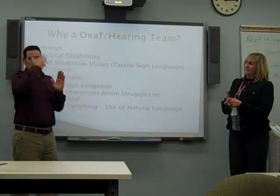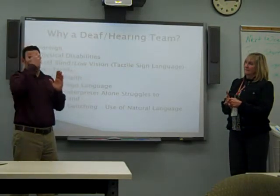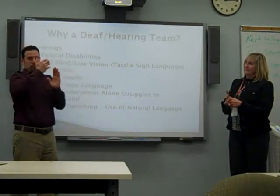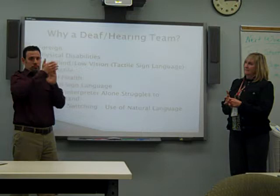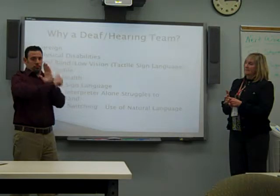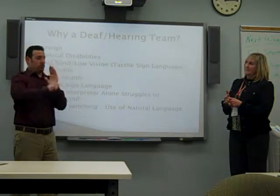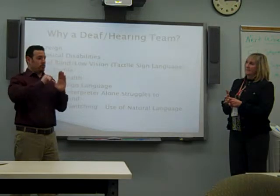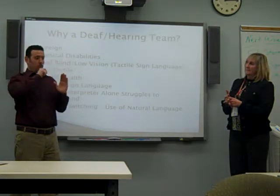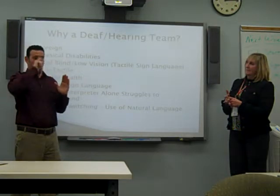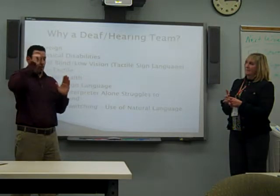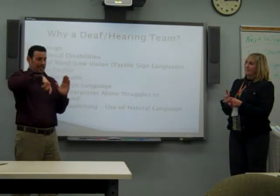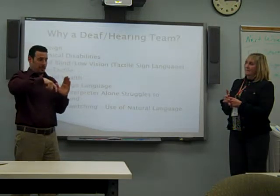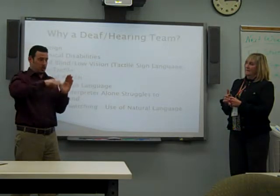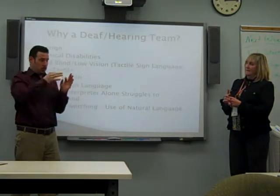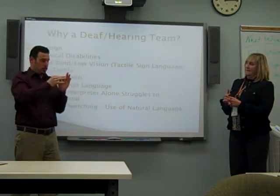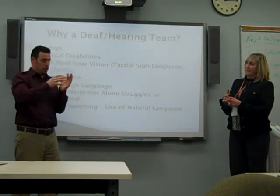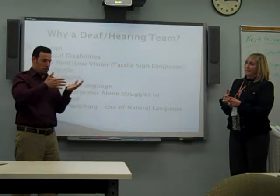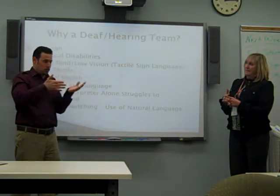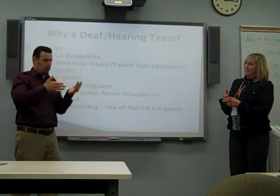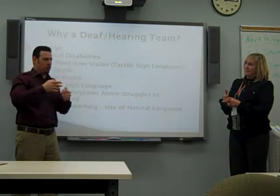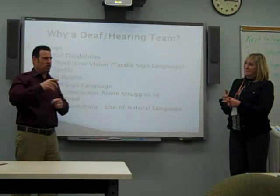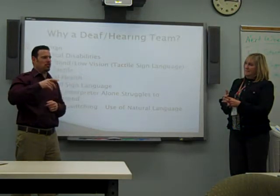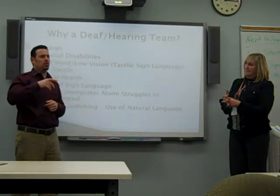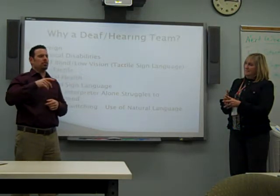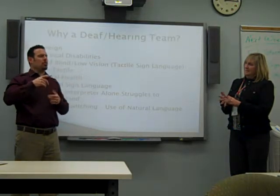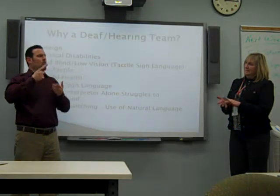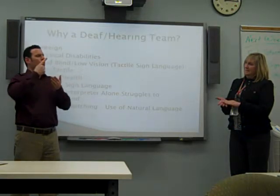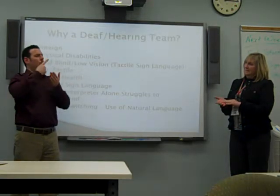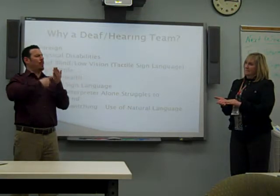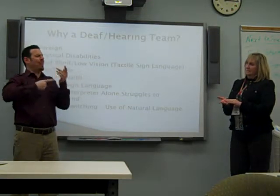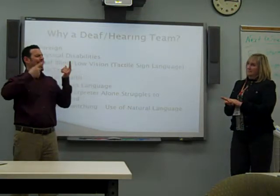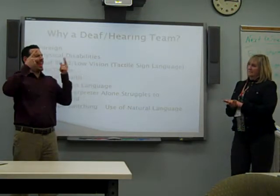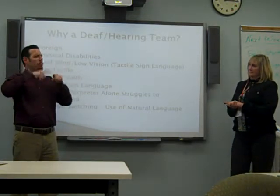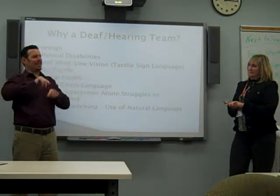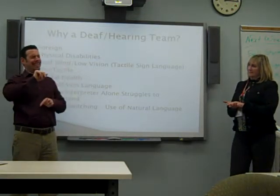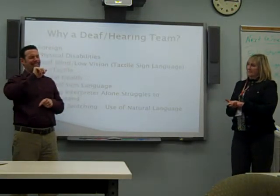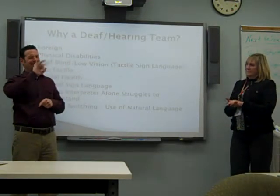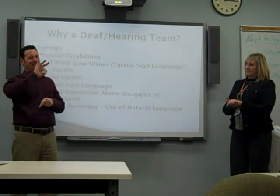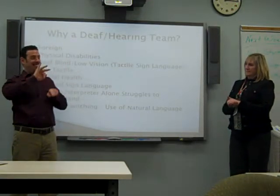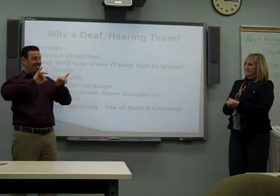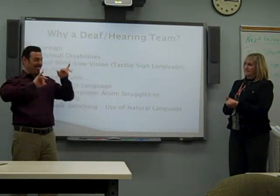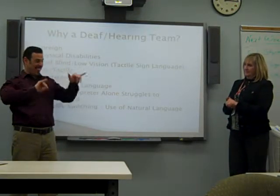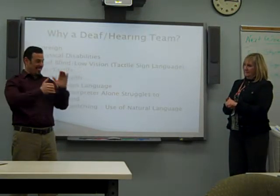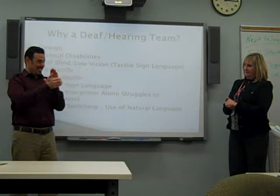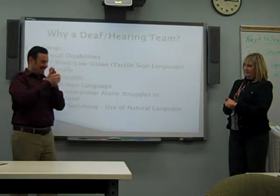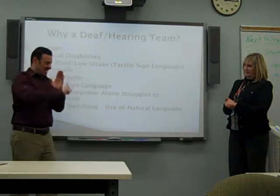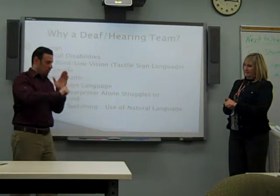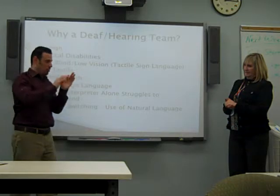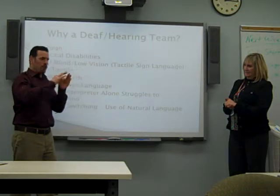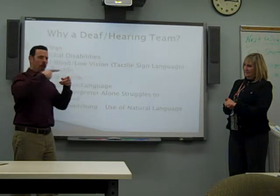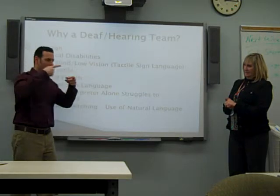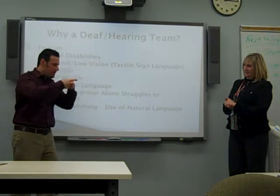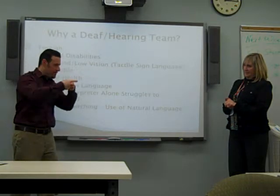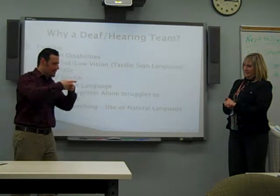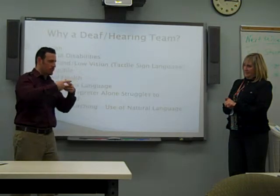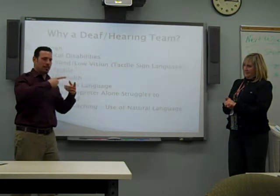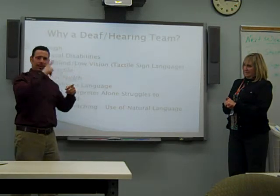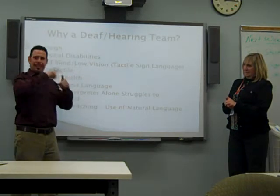So let's say one interpreter is very skilled and they don't need a support interpreter. Well, what happens if that very